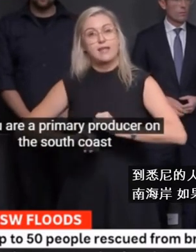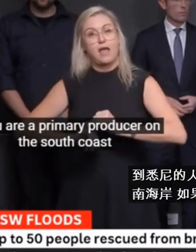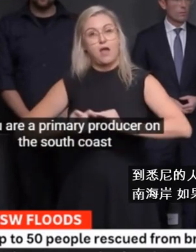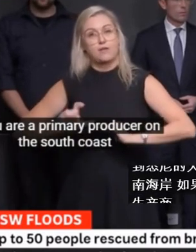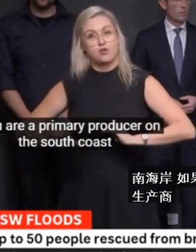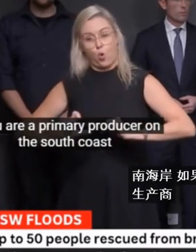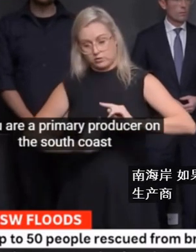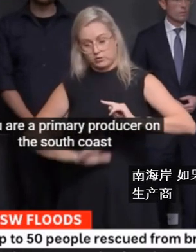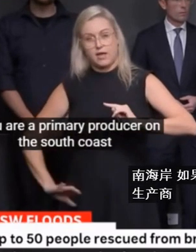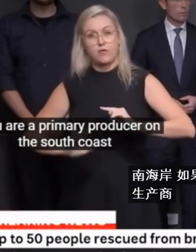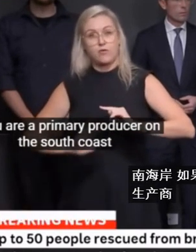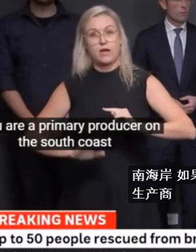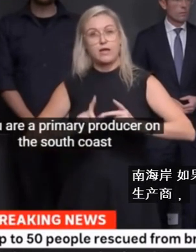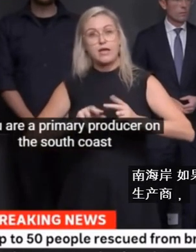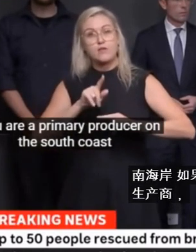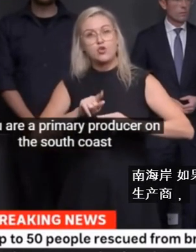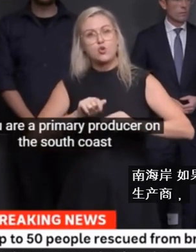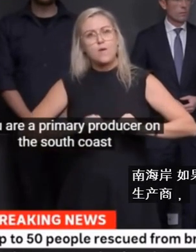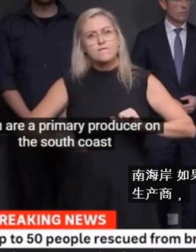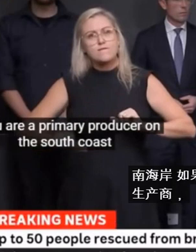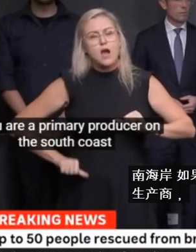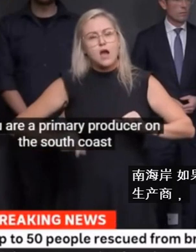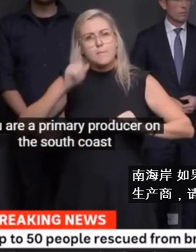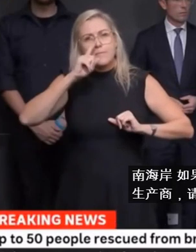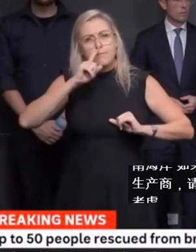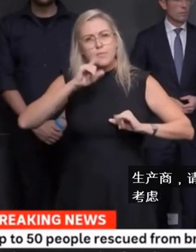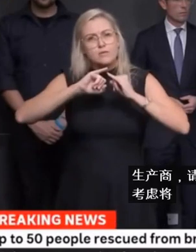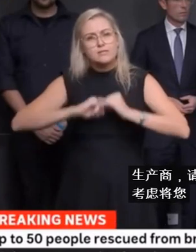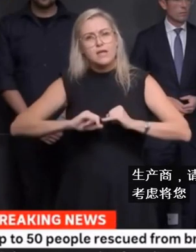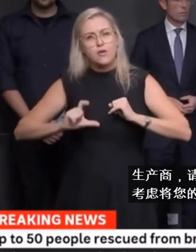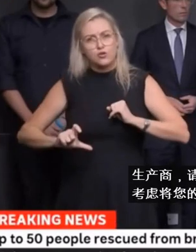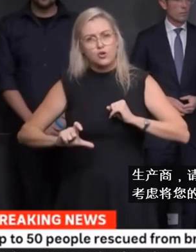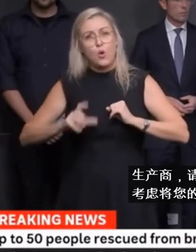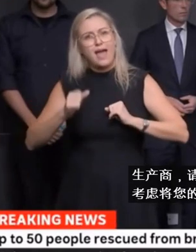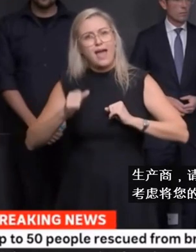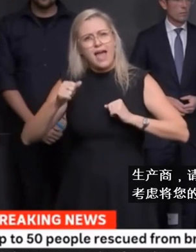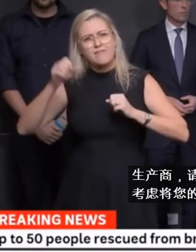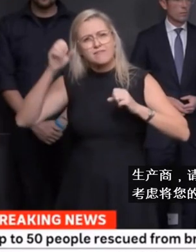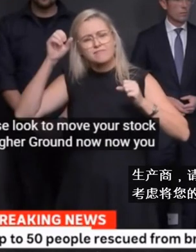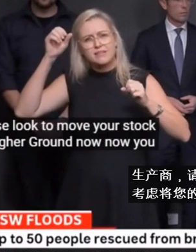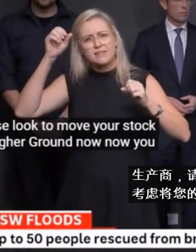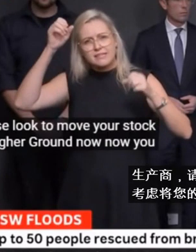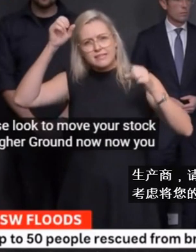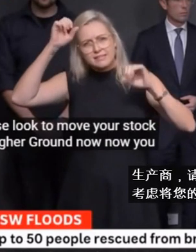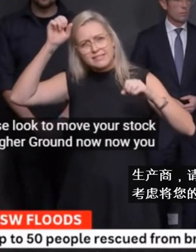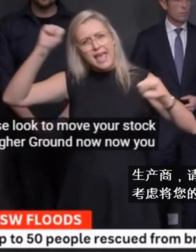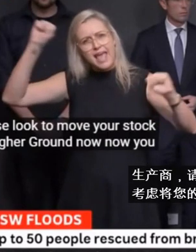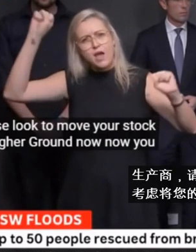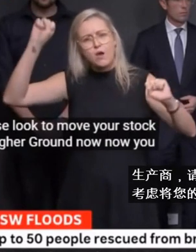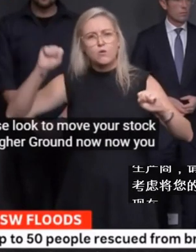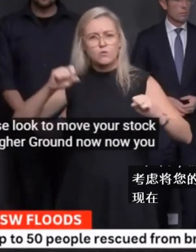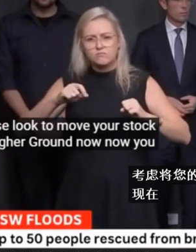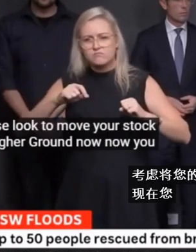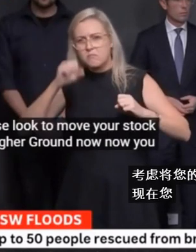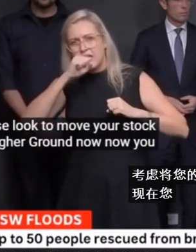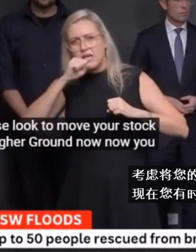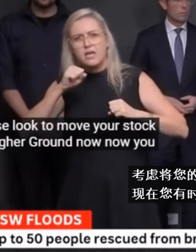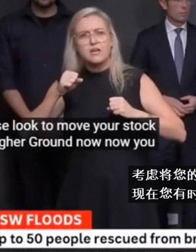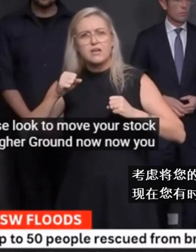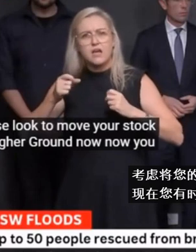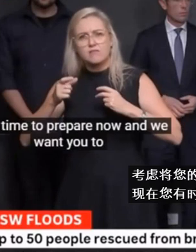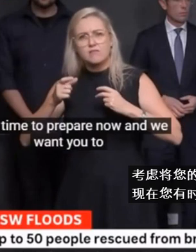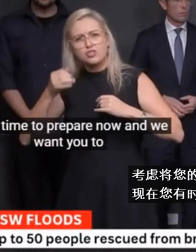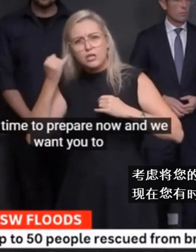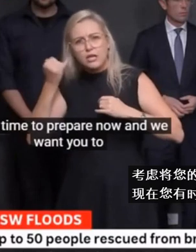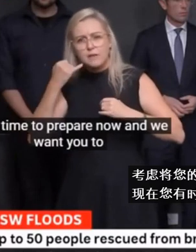are a primary producer on the South Coast, please look to move your stock to higher ground now. You have time